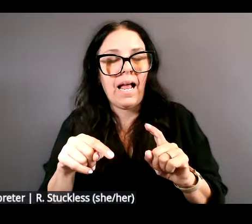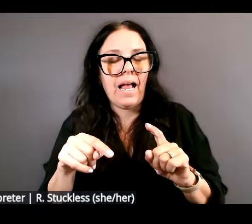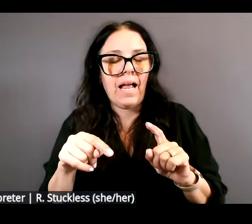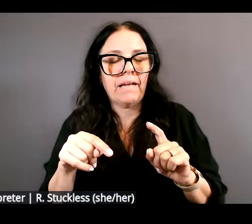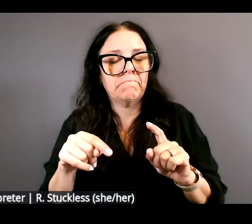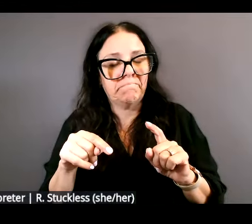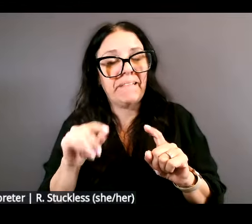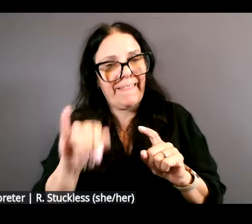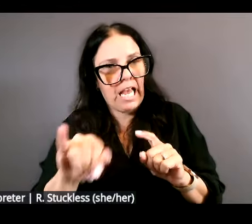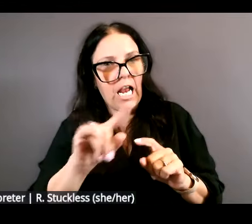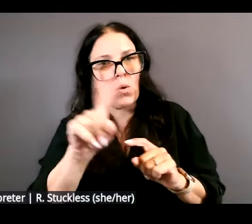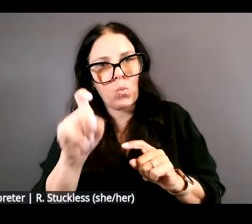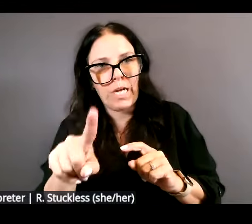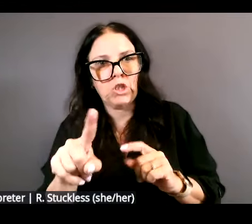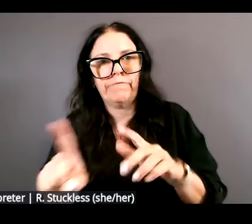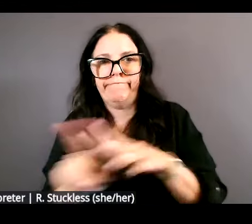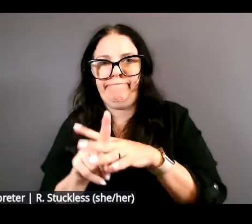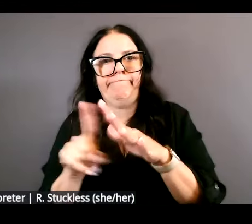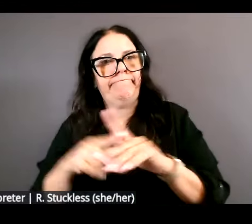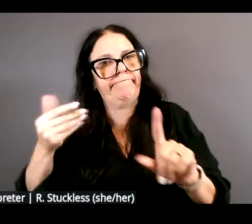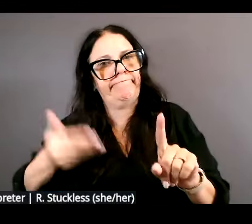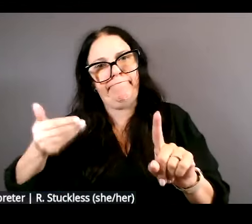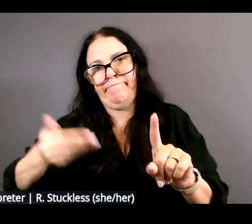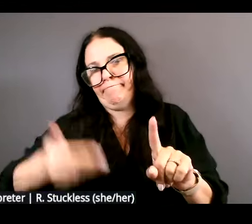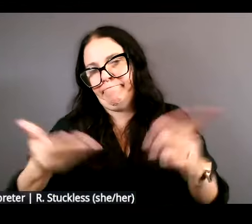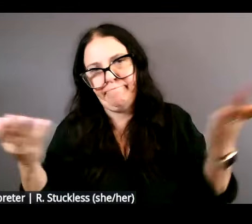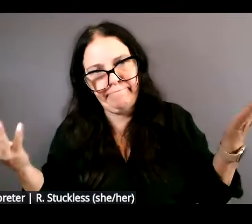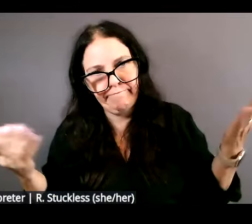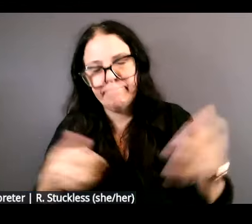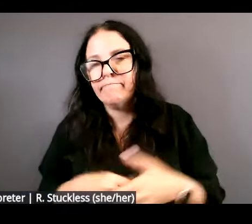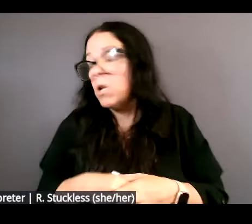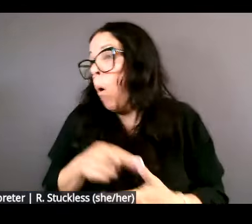question from many You know, people. It's a good question, right?